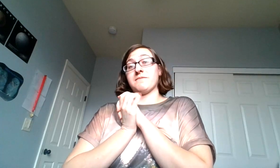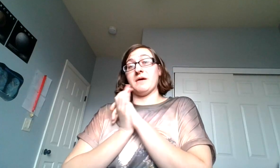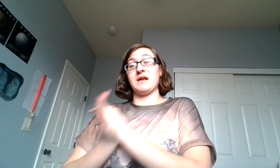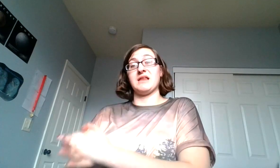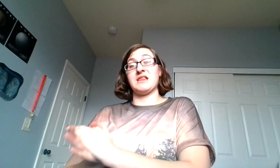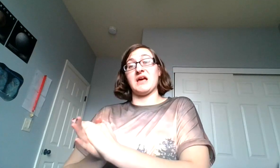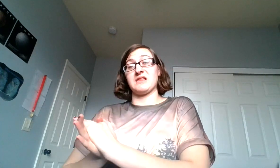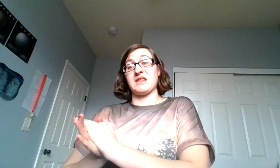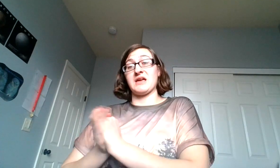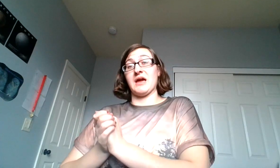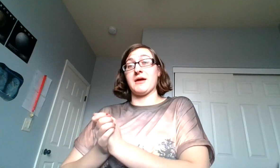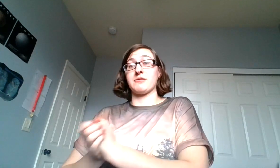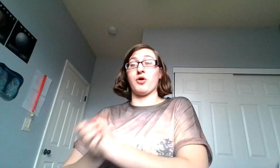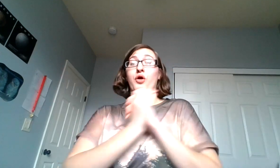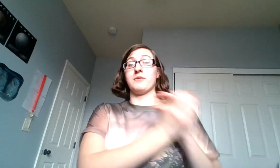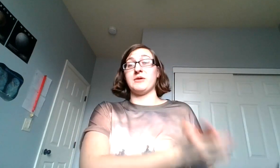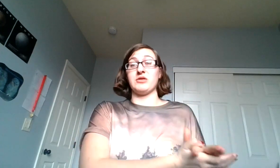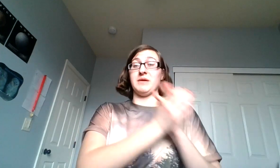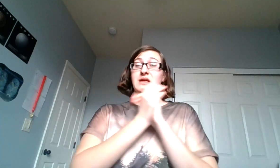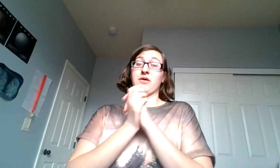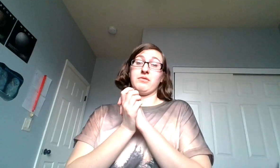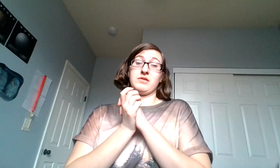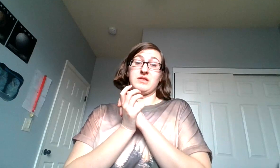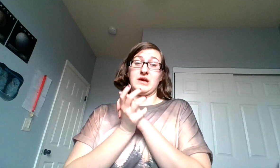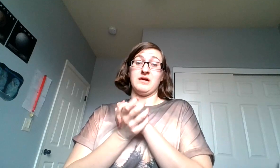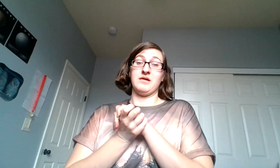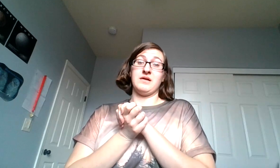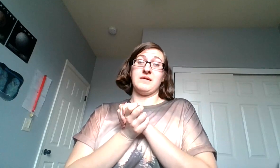of dance games or music videos.